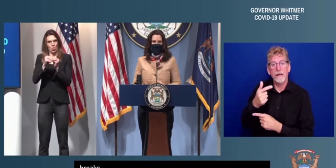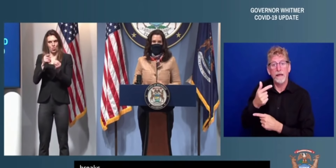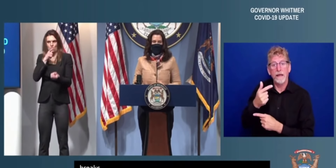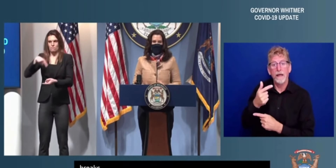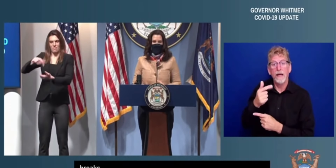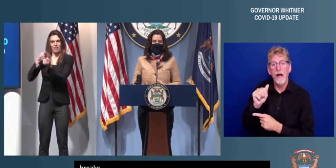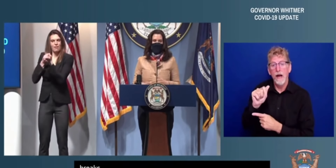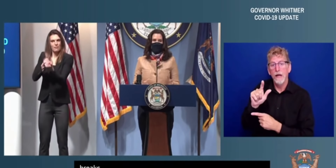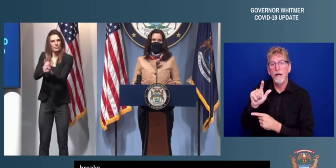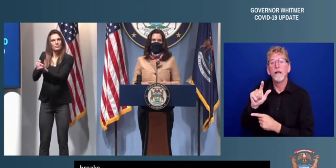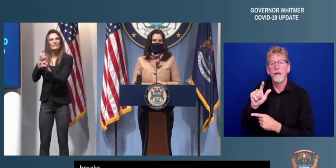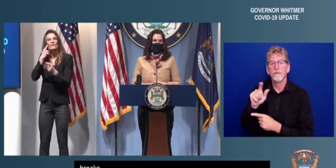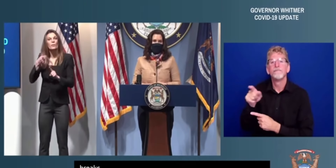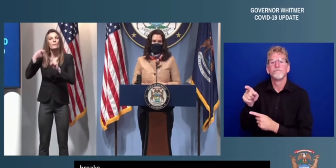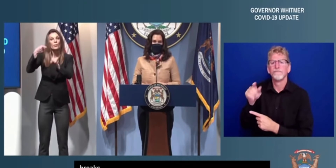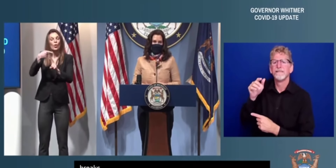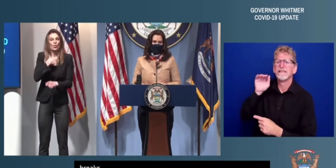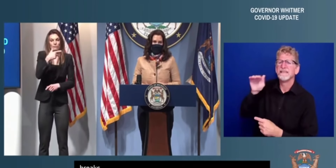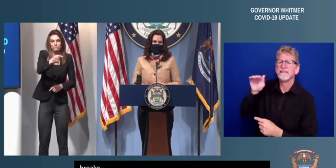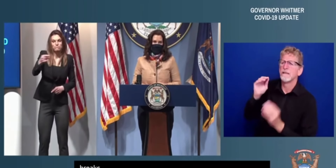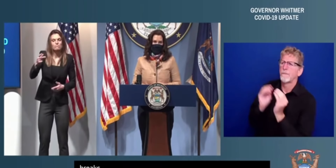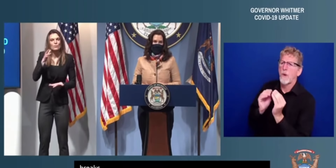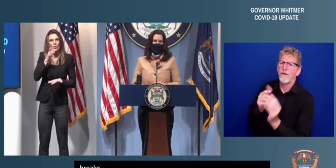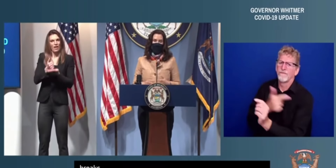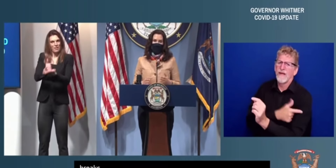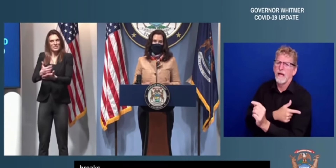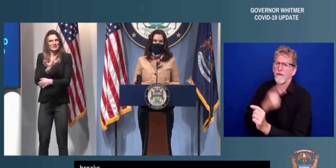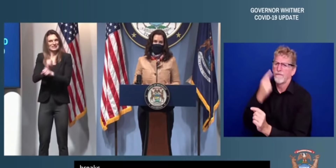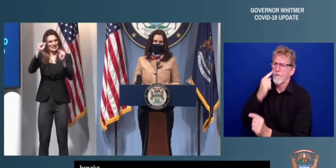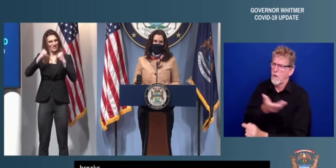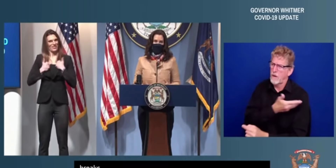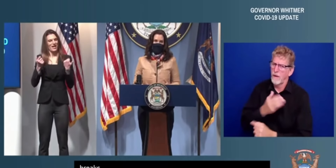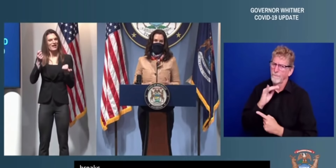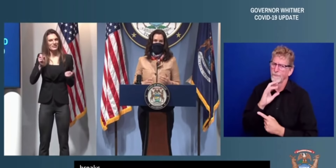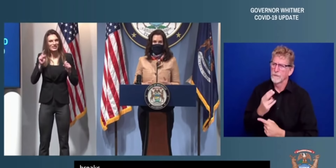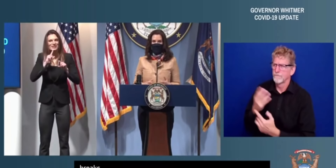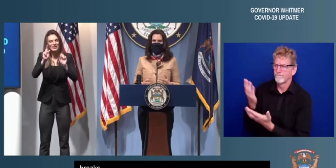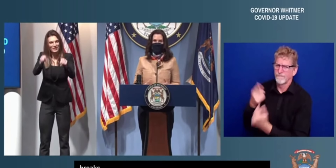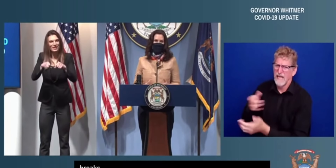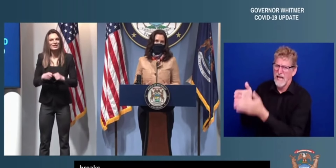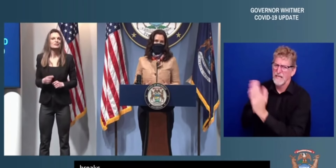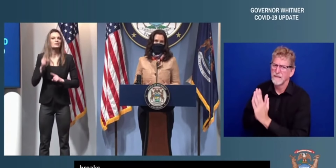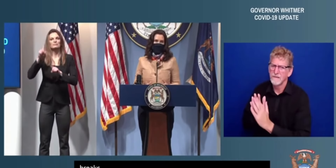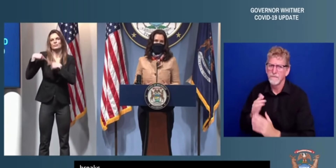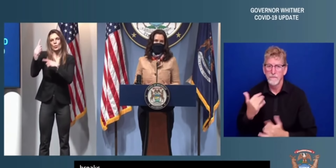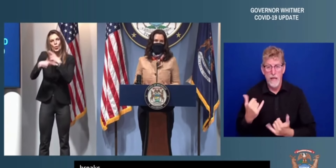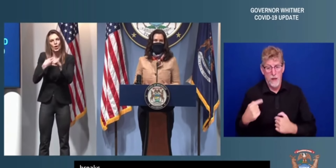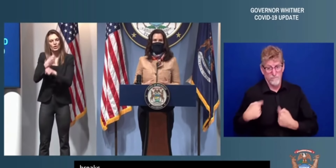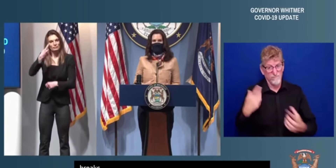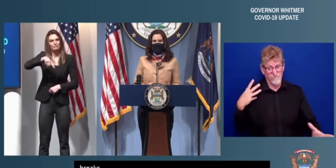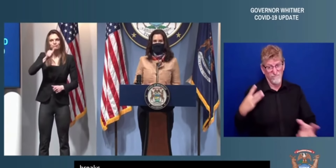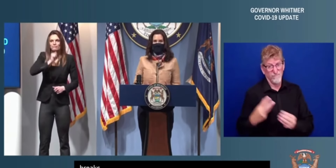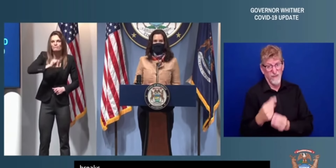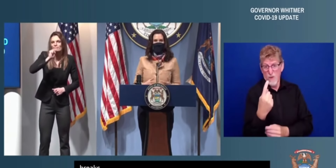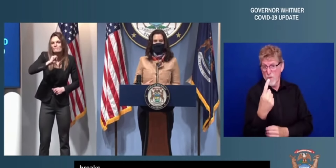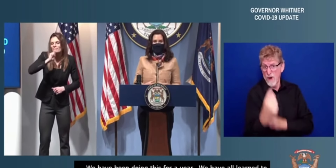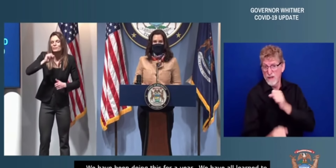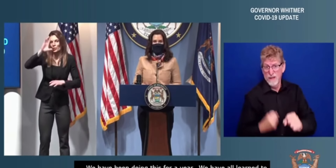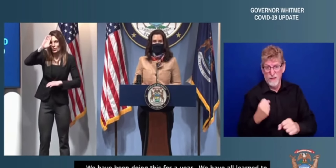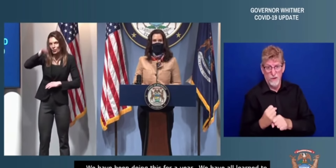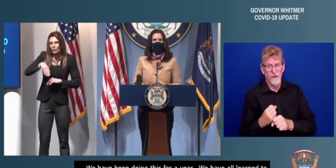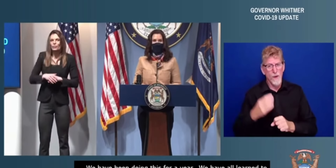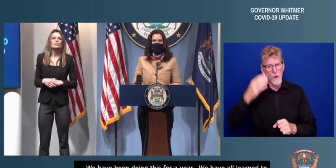lives. So look, we've been doing this for a year. We have all learned to surge PPE, tests,